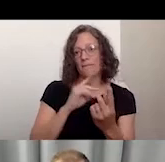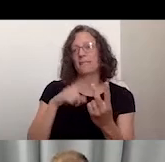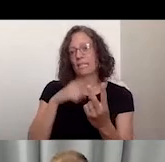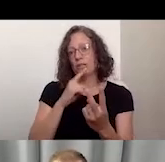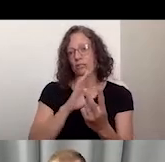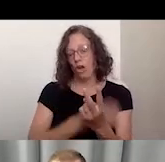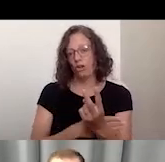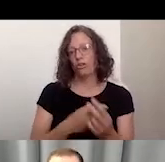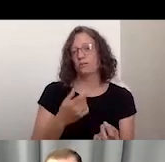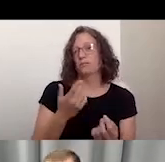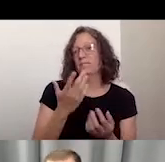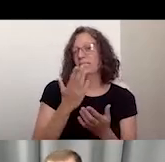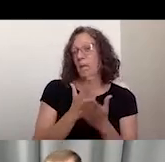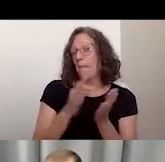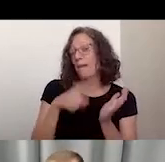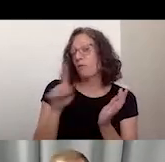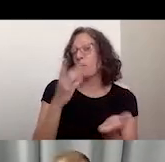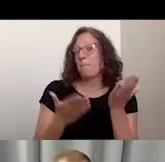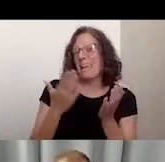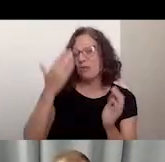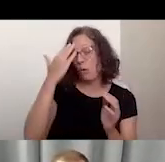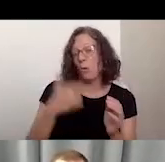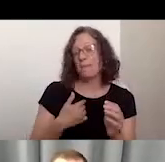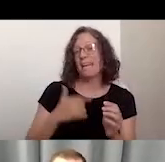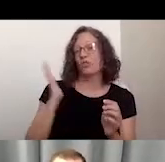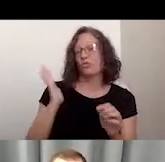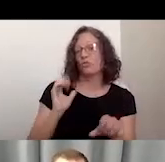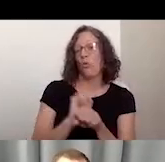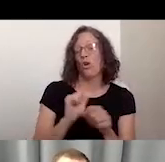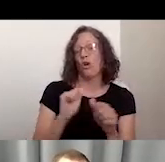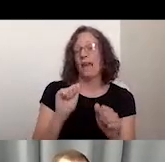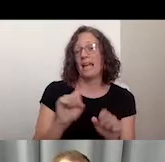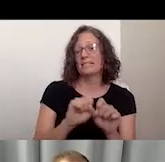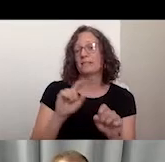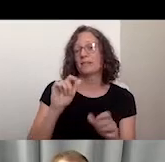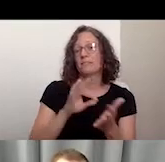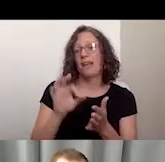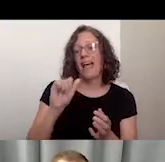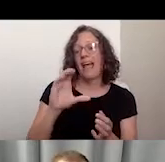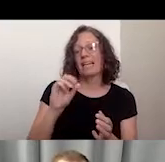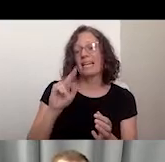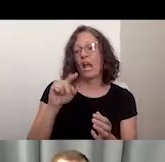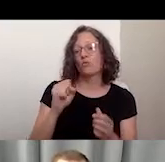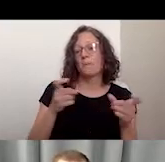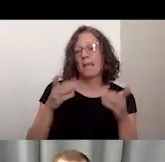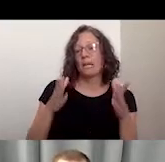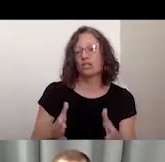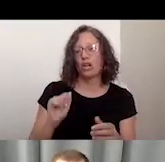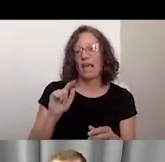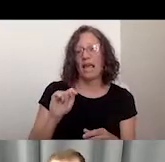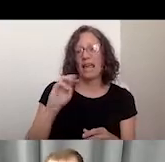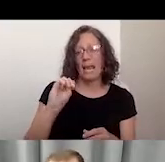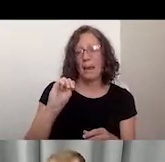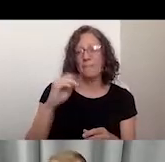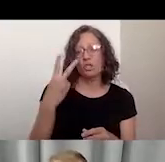deaf as well. We have a deaf daughter and a hearing daughter. And some of you may know me. I used to work as